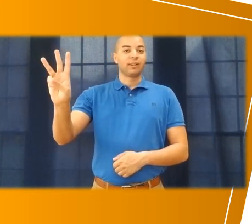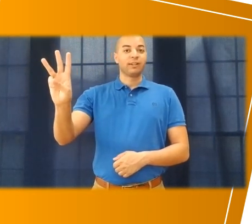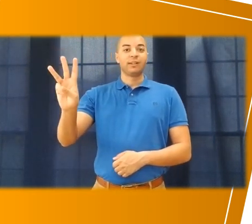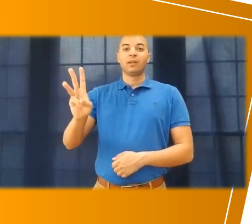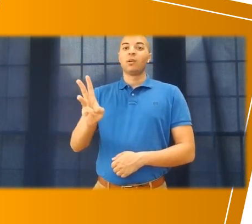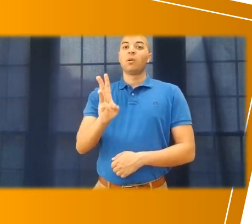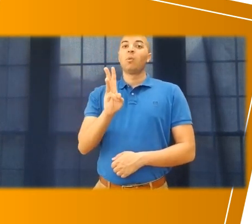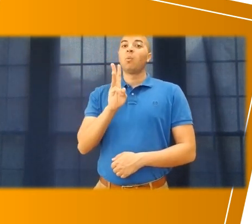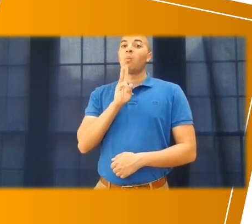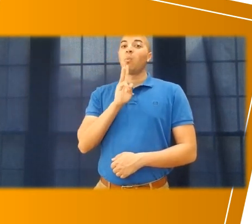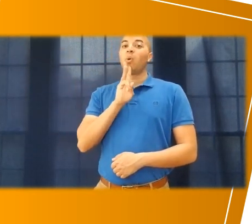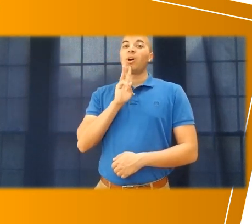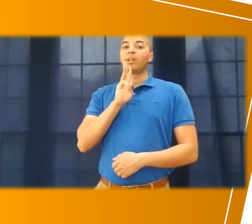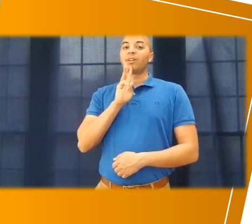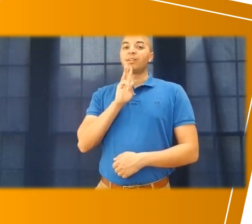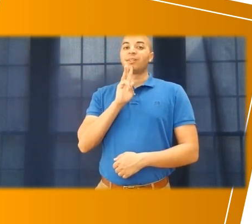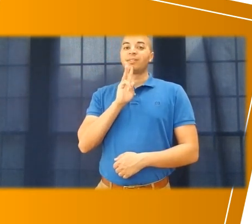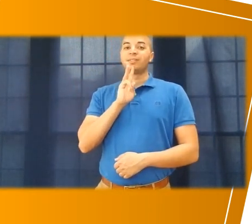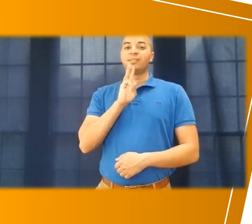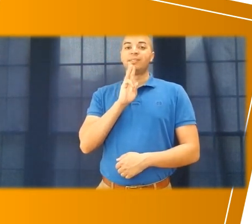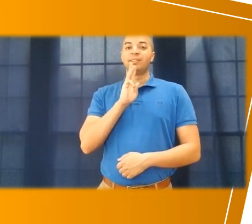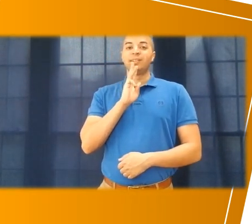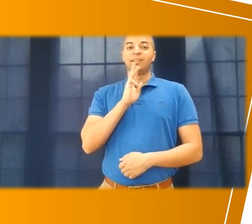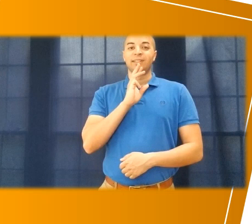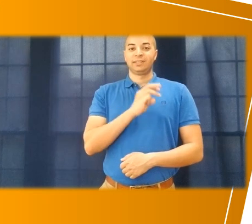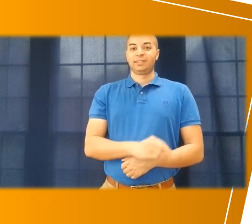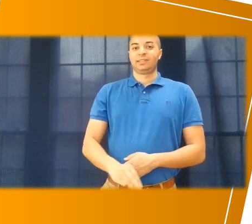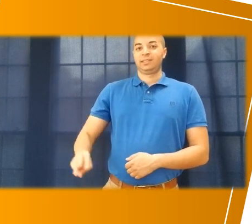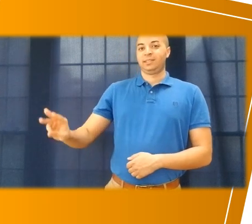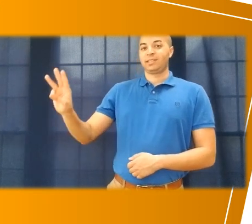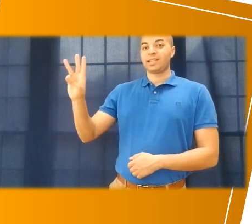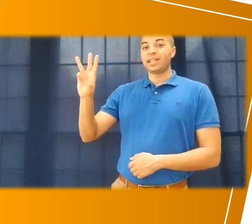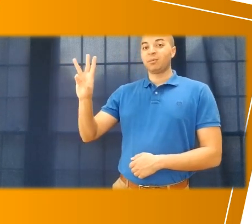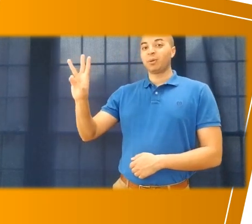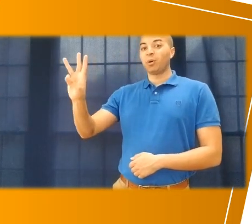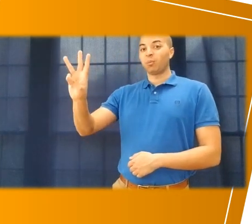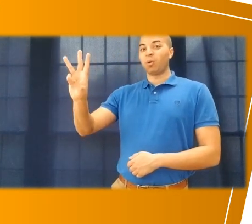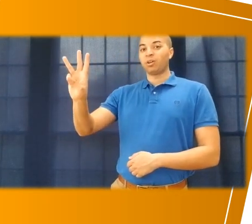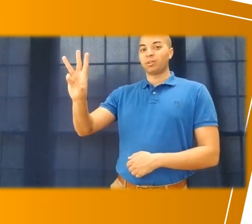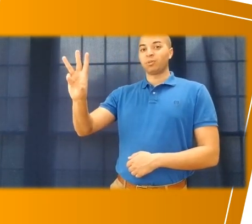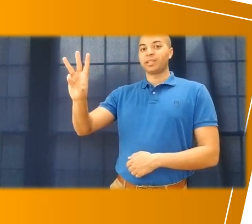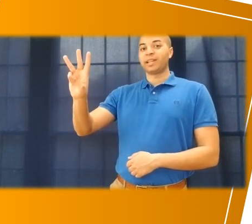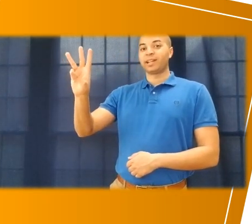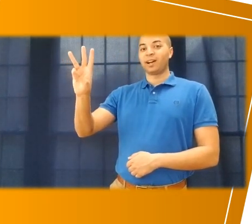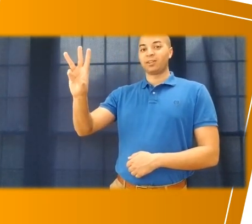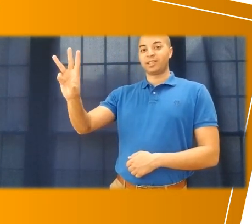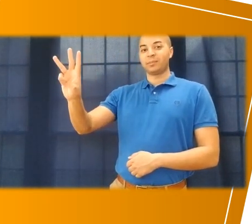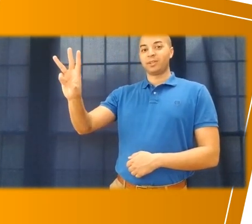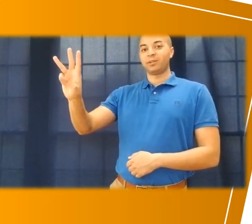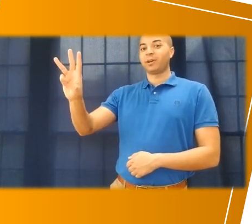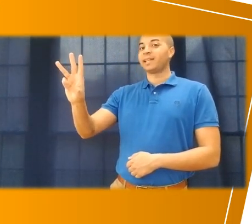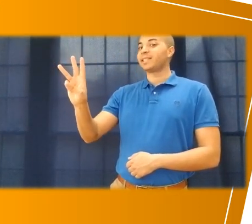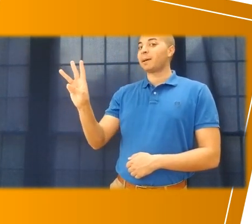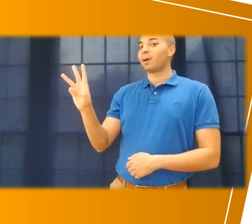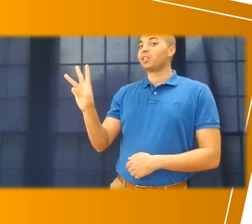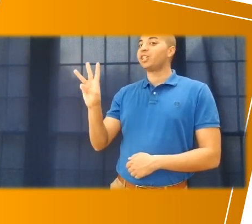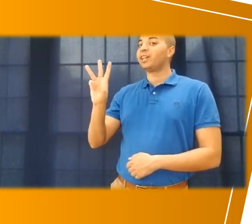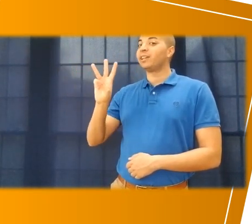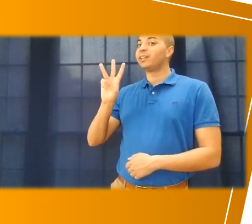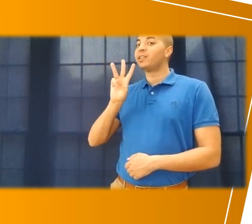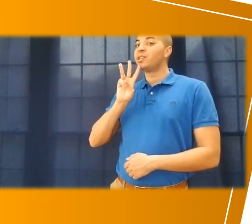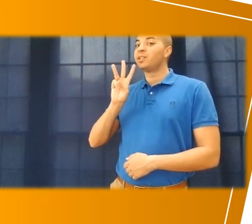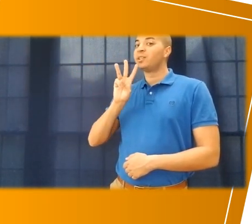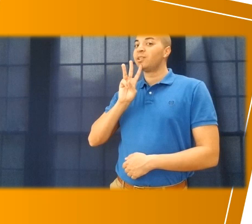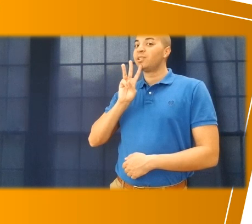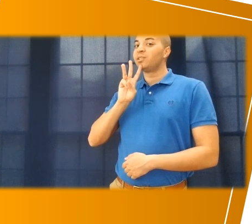for water. To sign that we want water, we'll take our W and tap our